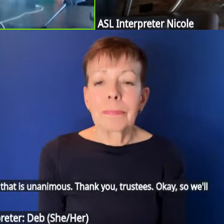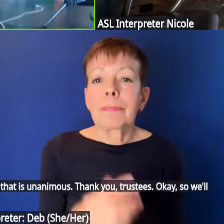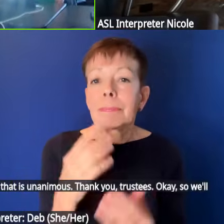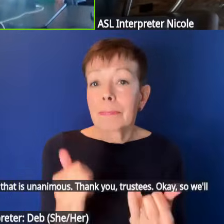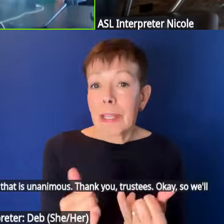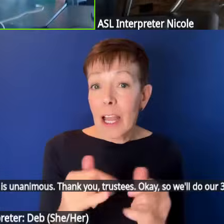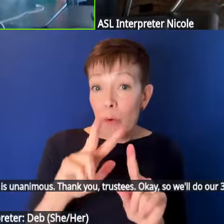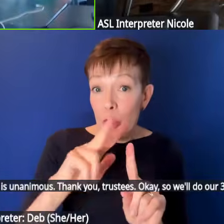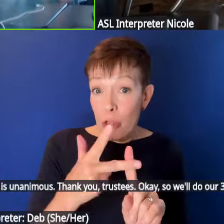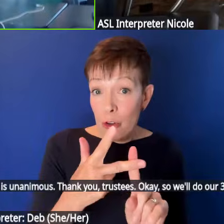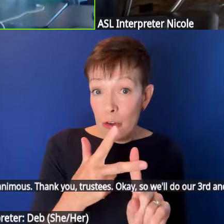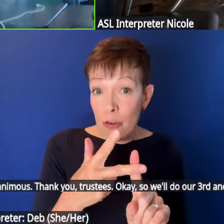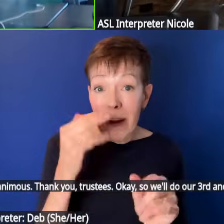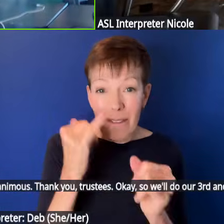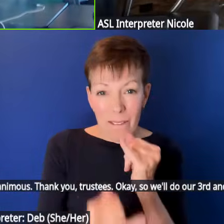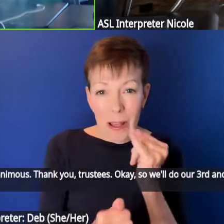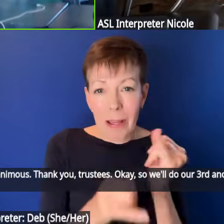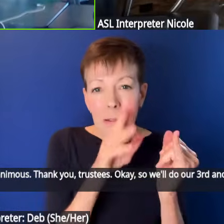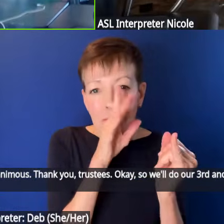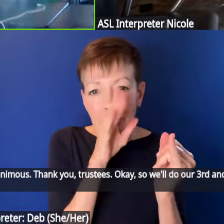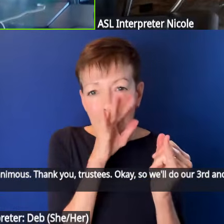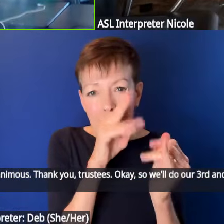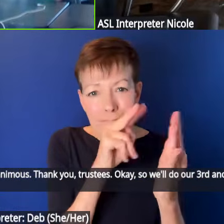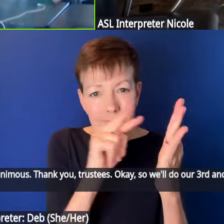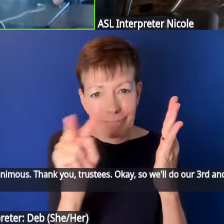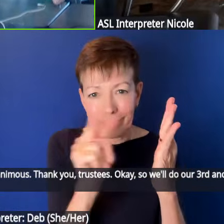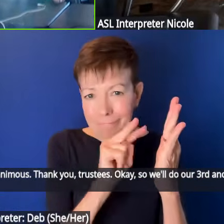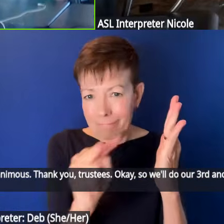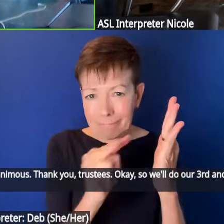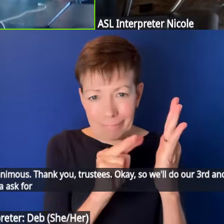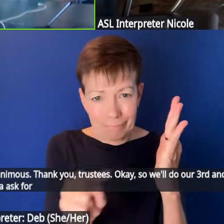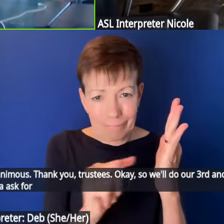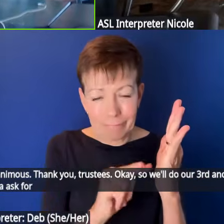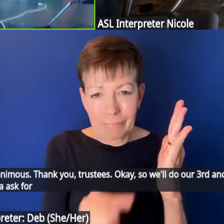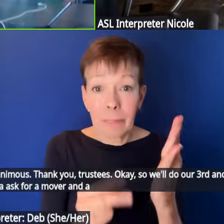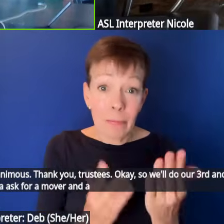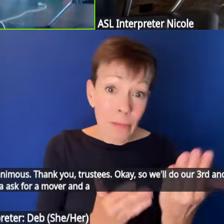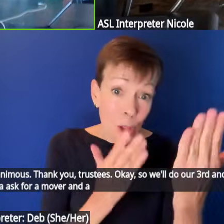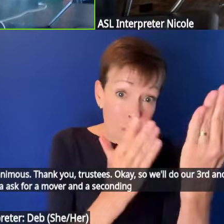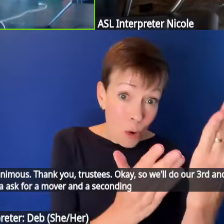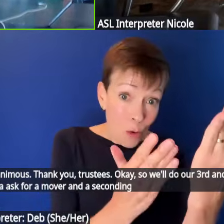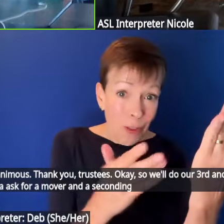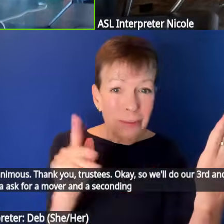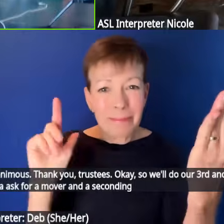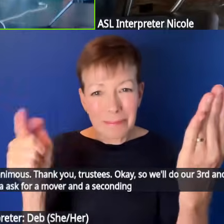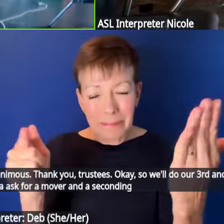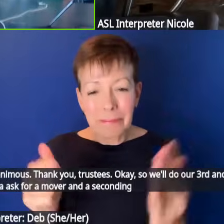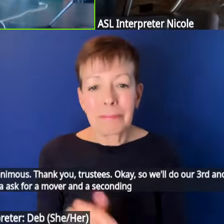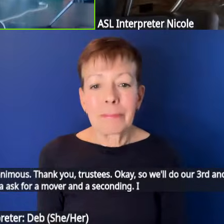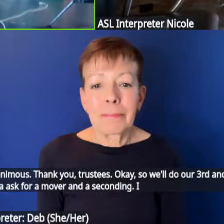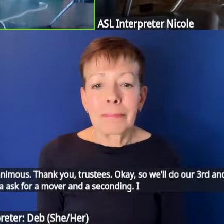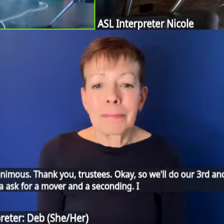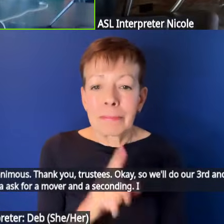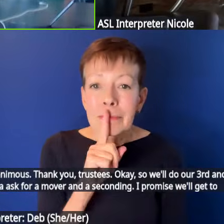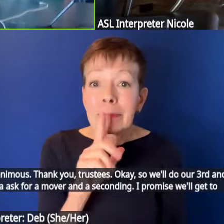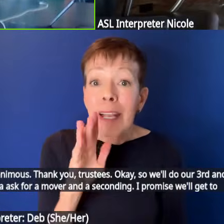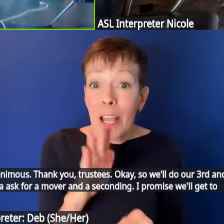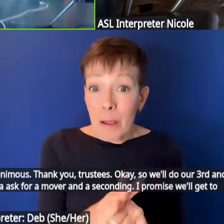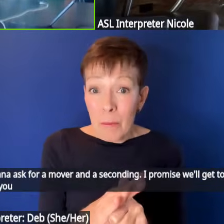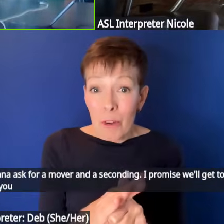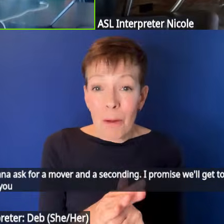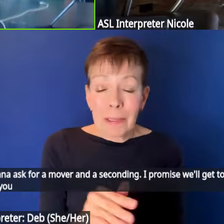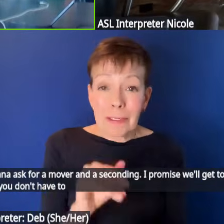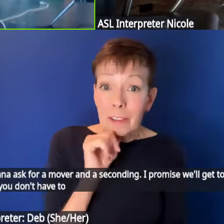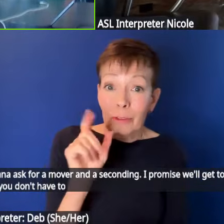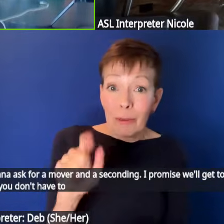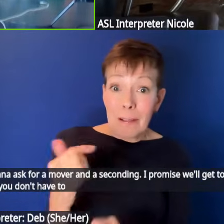third and final reading. Going to ask for a mover and a seconder. I promise we'll get to the point where you don't have to remind me.